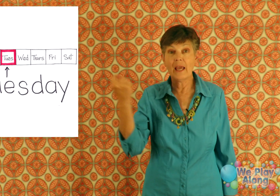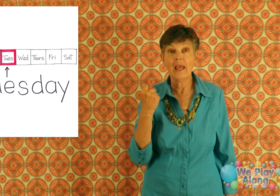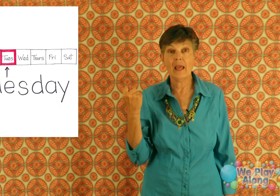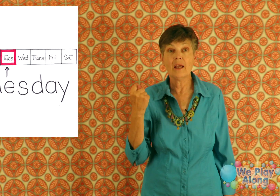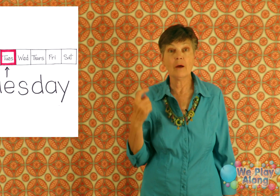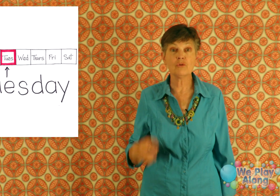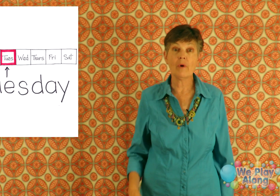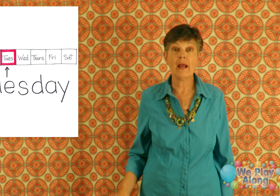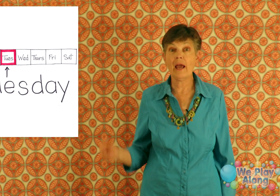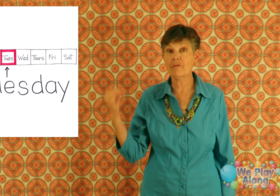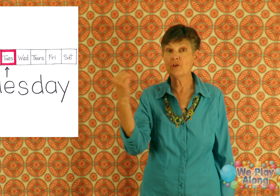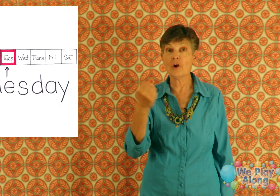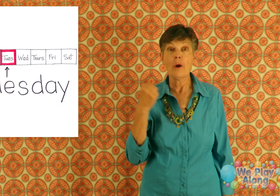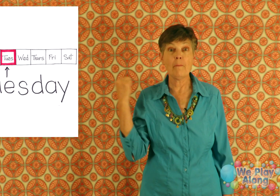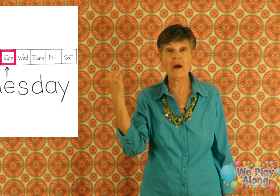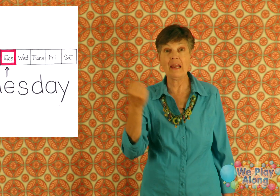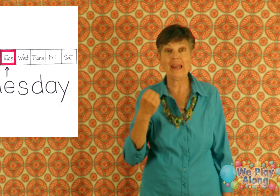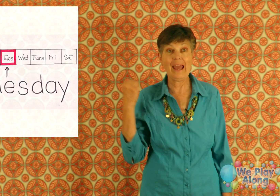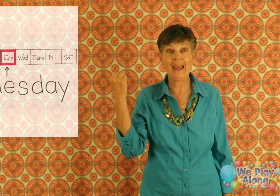Tuesday comes right after Monday.